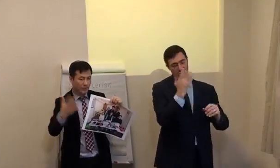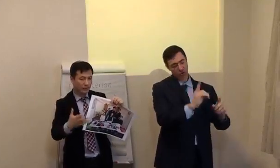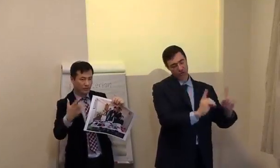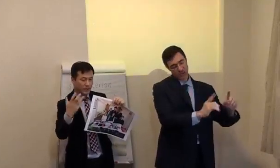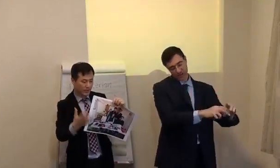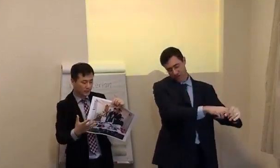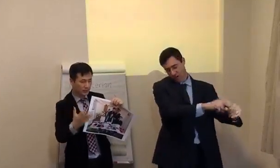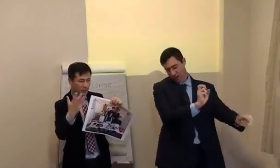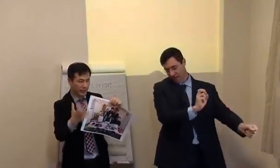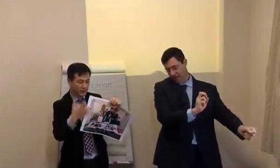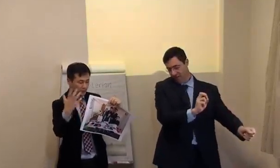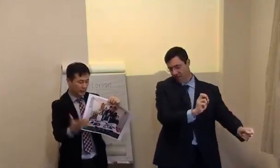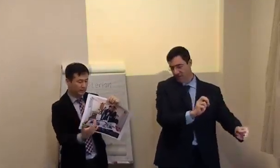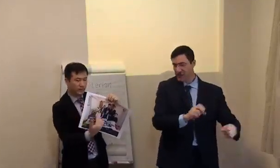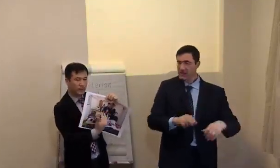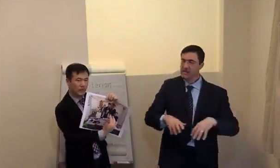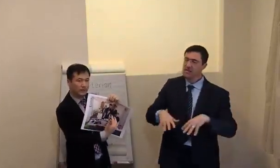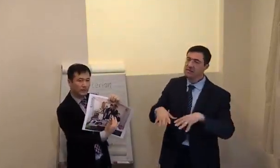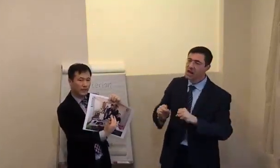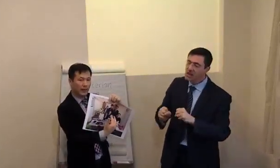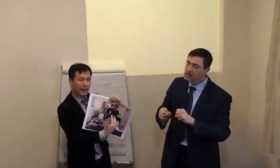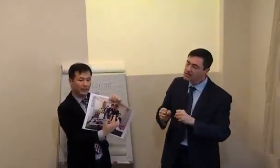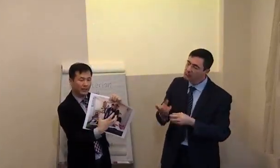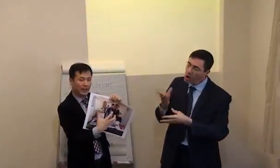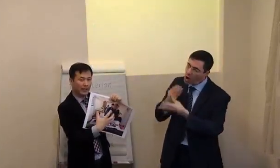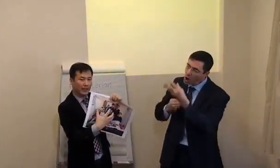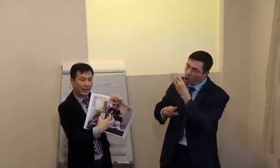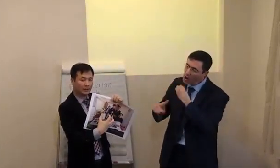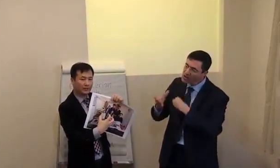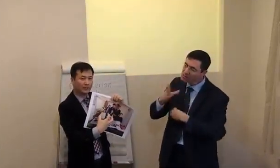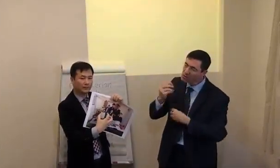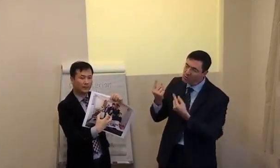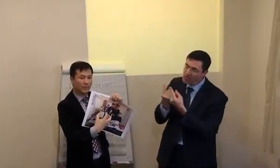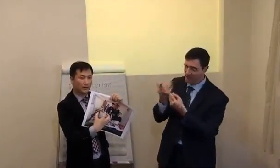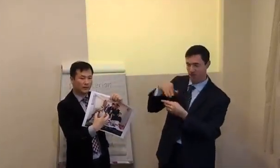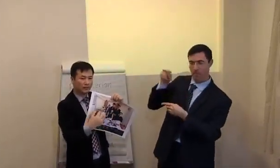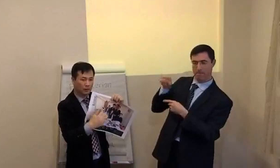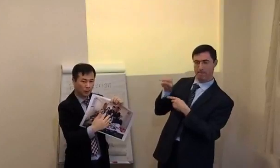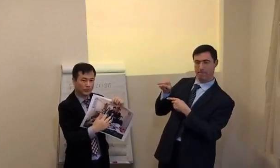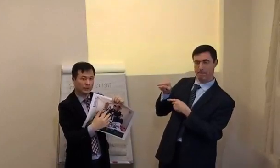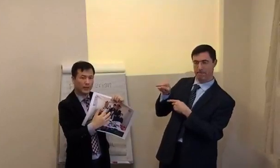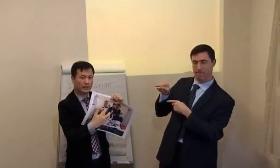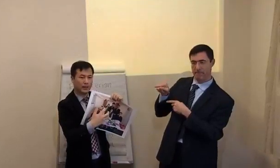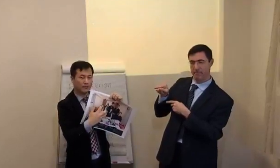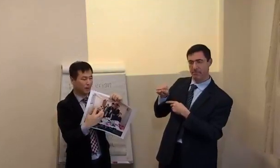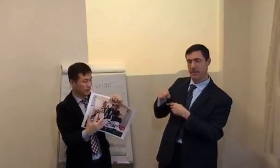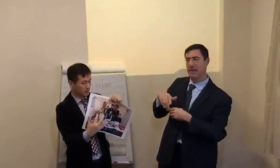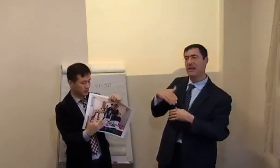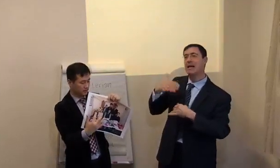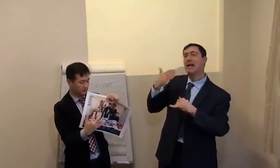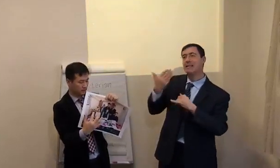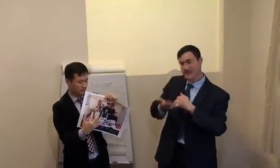began to hear the spiritual things from him, and then they get close and then married.